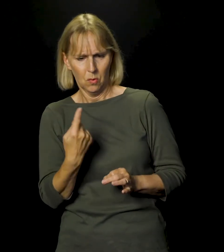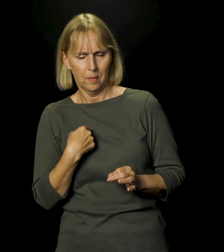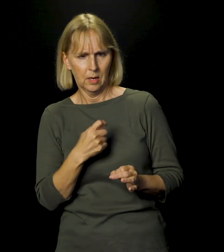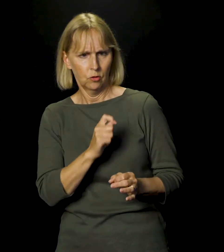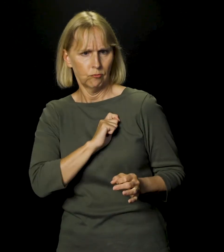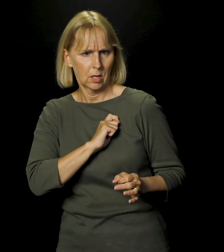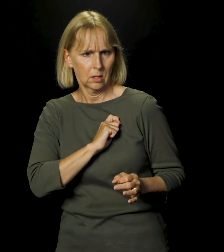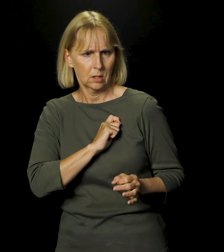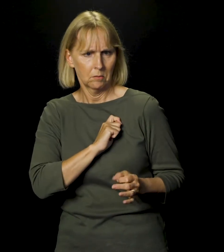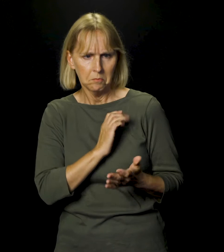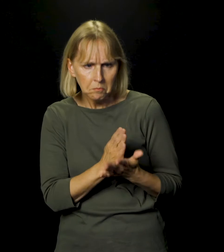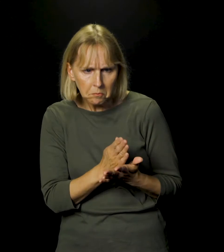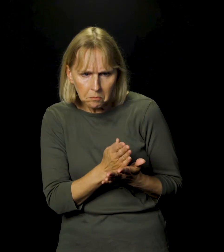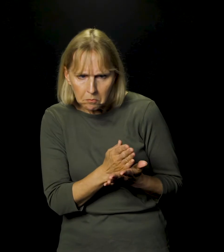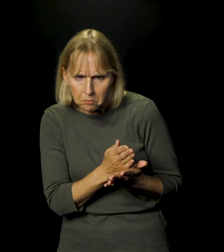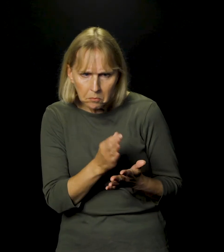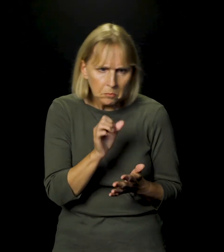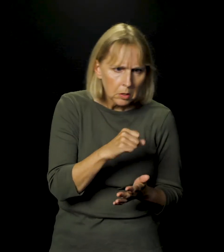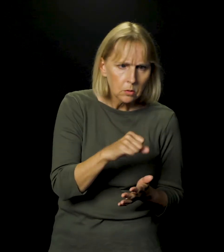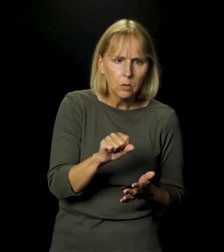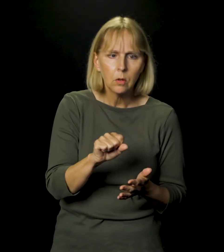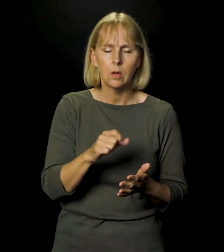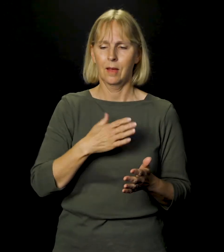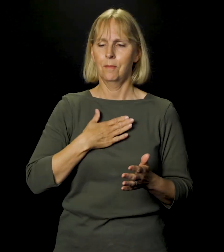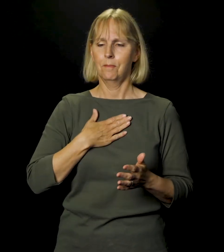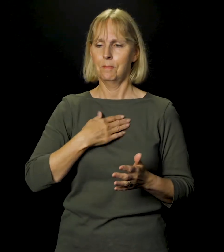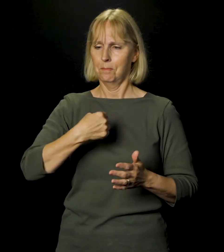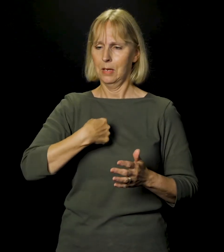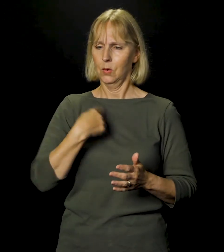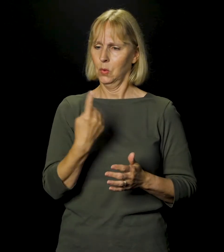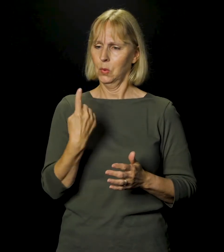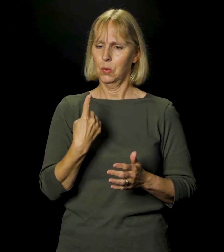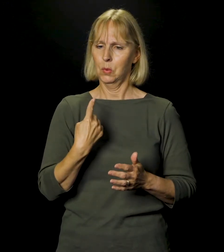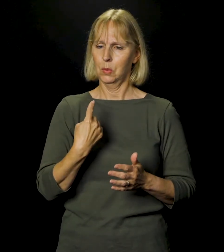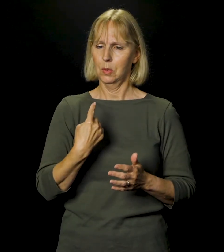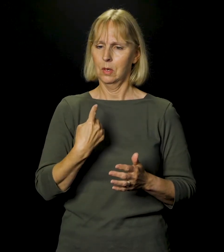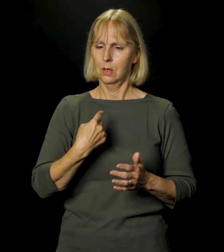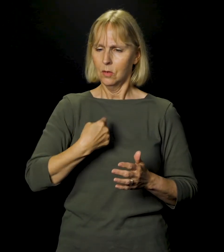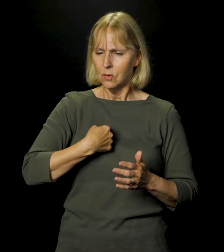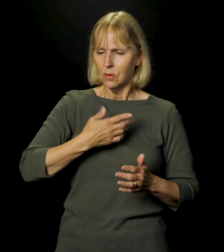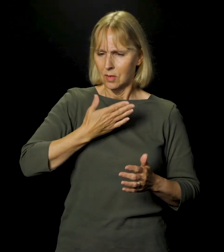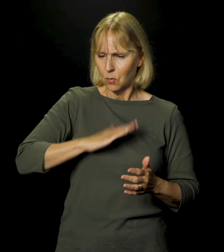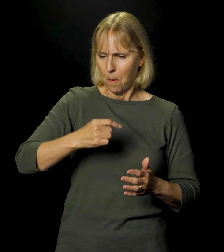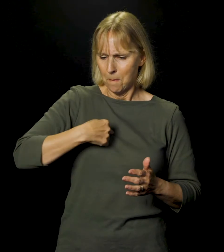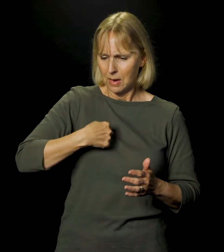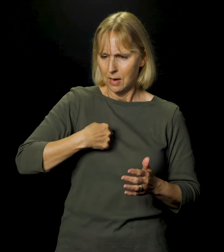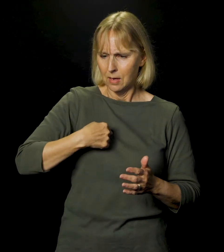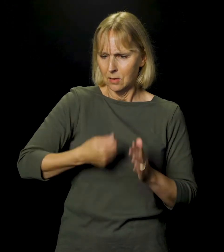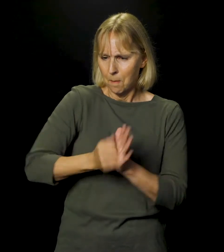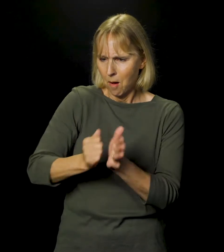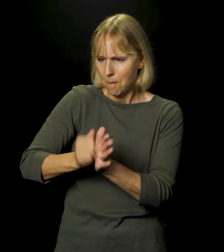with information, and whether that be online or in person, where you feel like you are treated as a commodity.